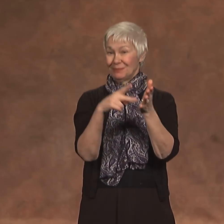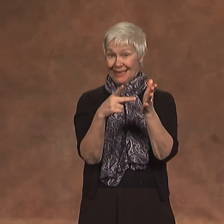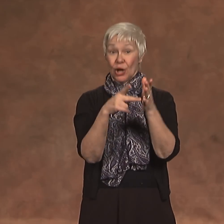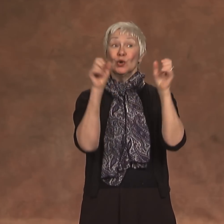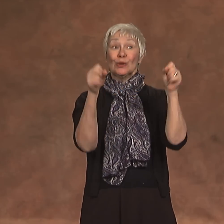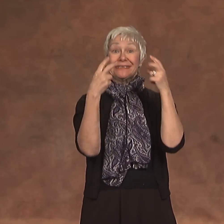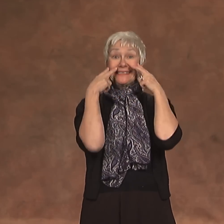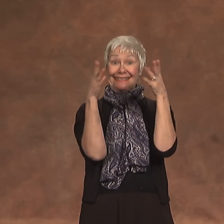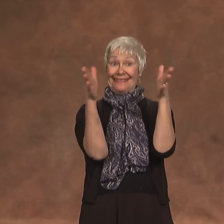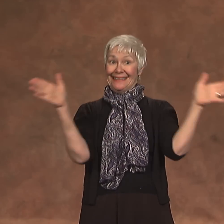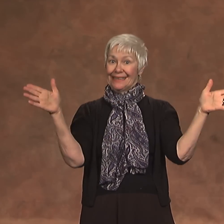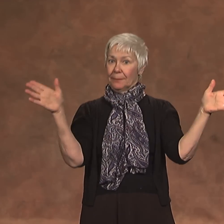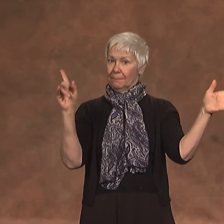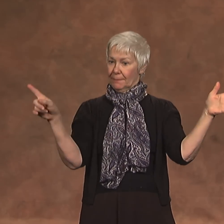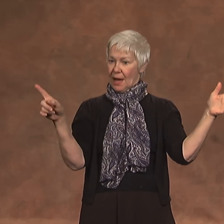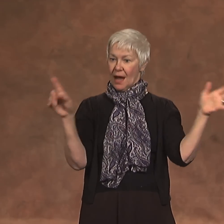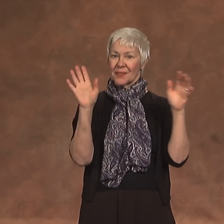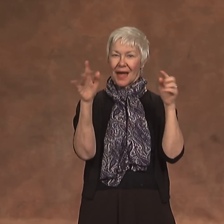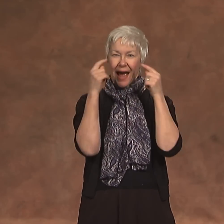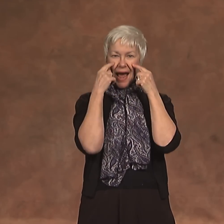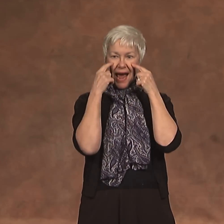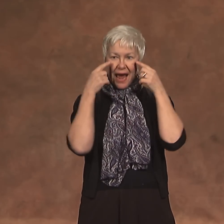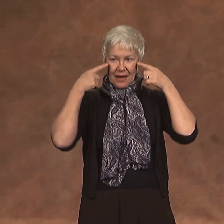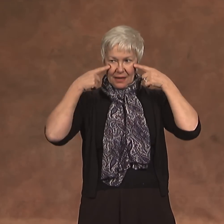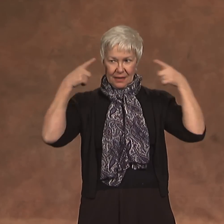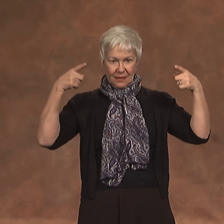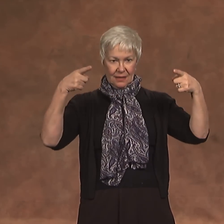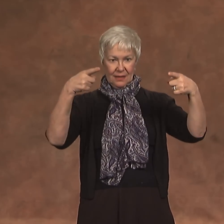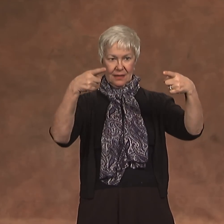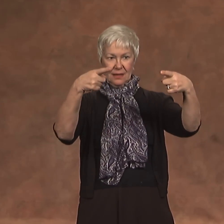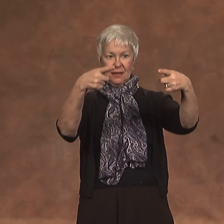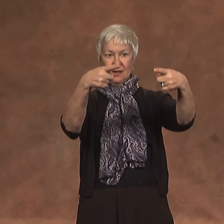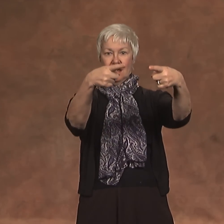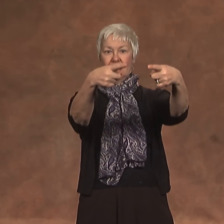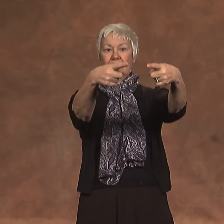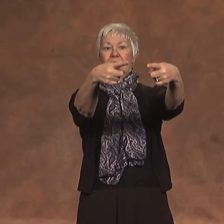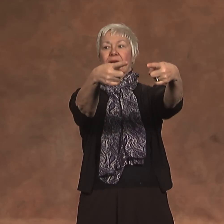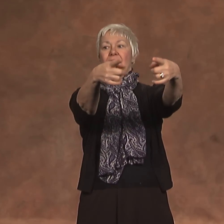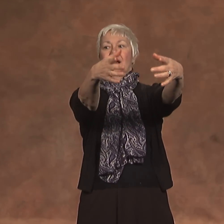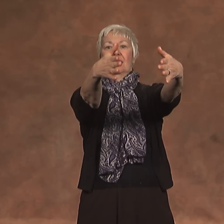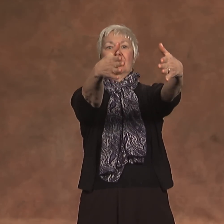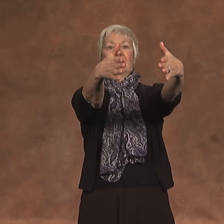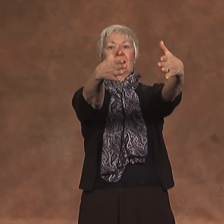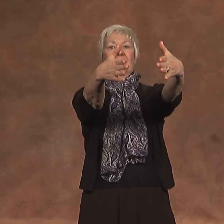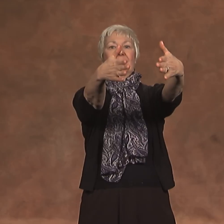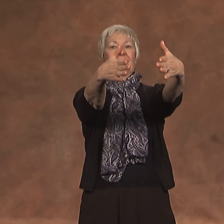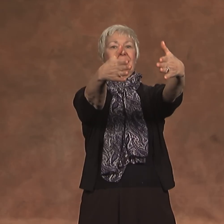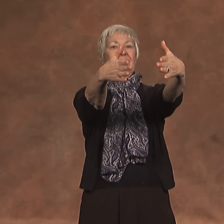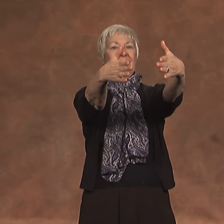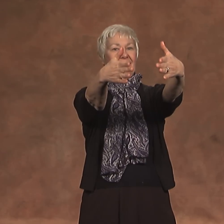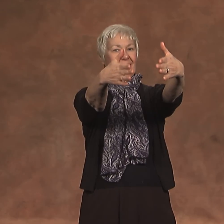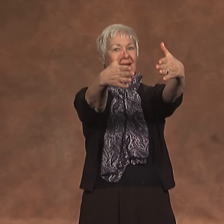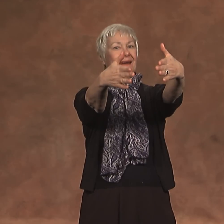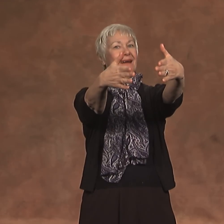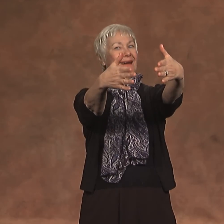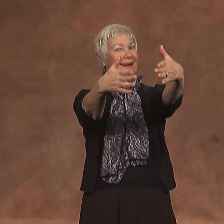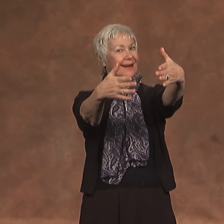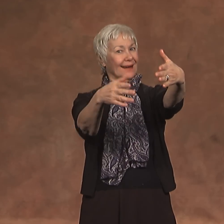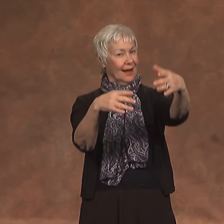same is true for the right eye, and this convergence or overlap of visual fields creates the horizontal field of vision, which can be used